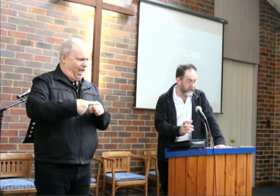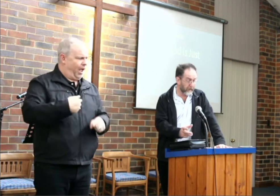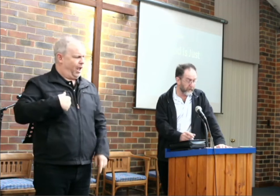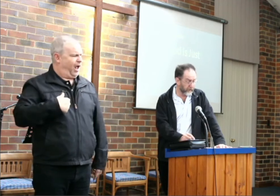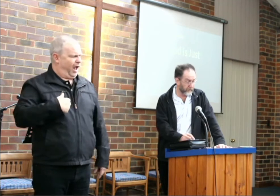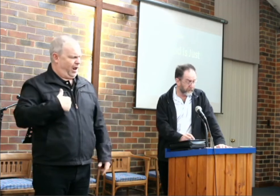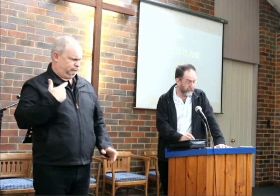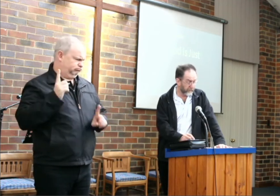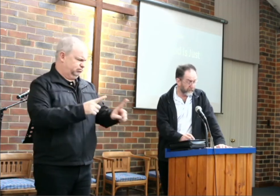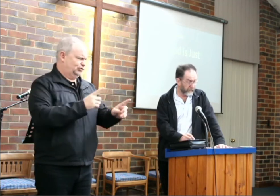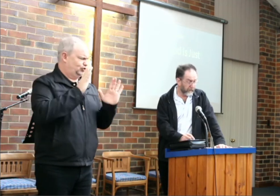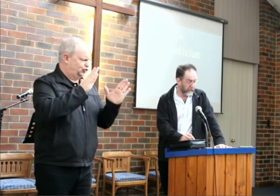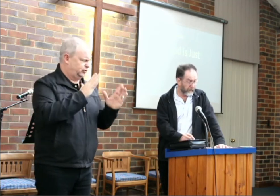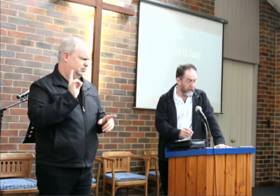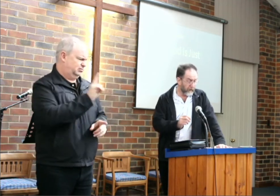the sacraments.